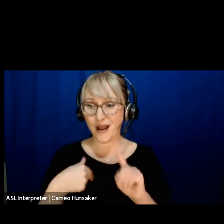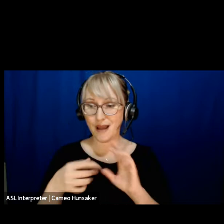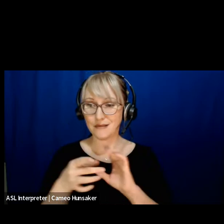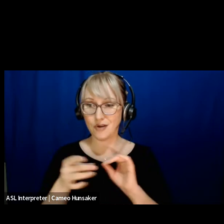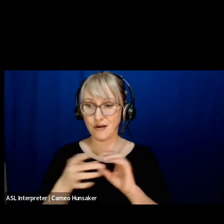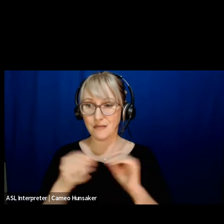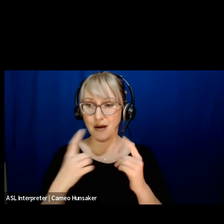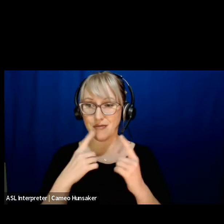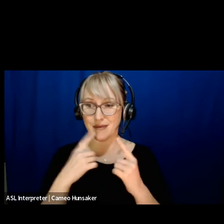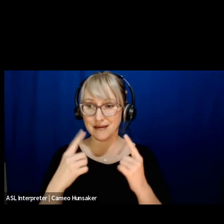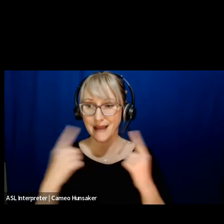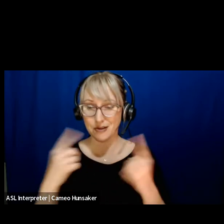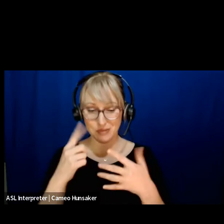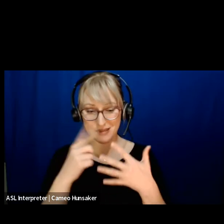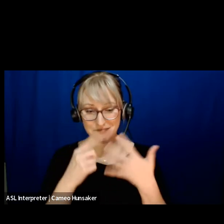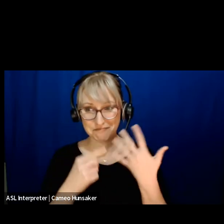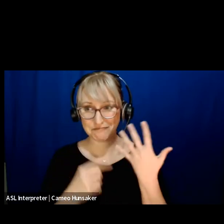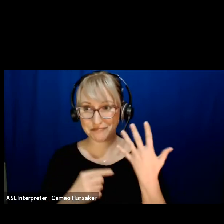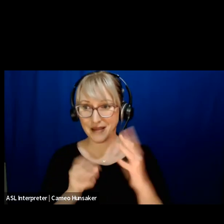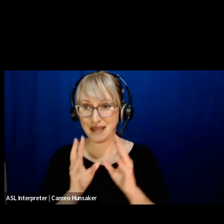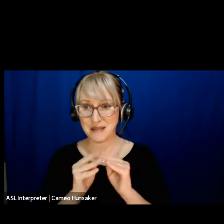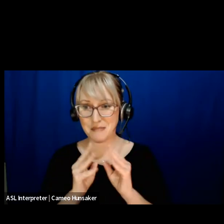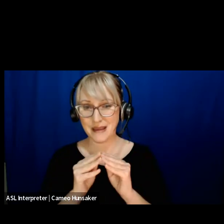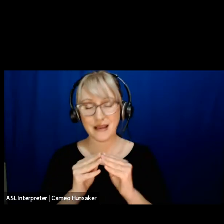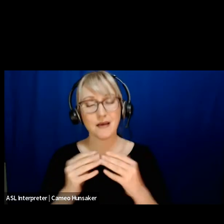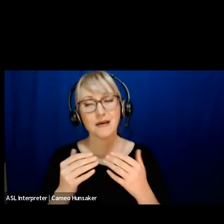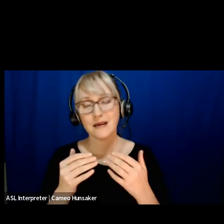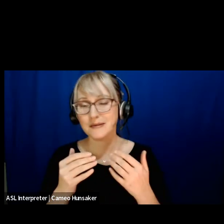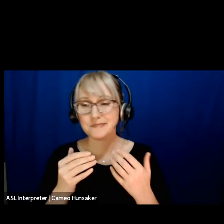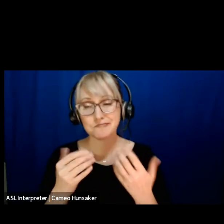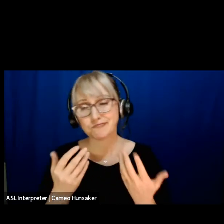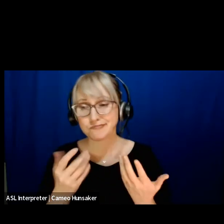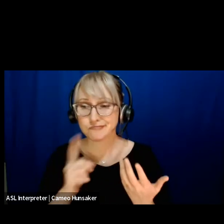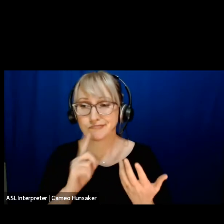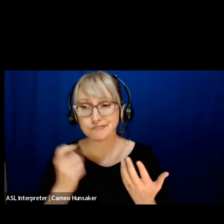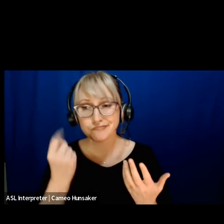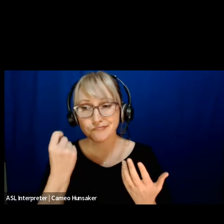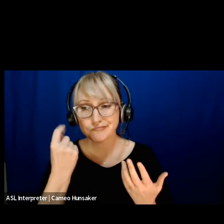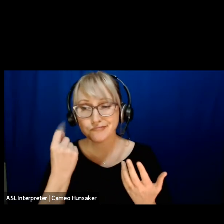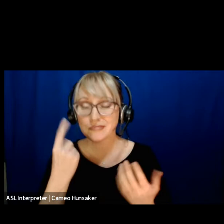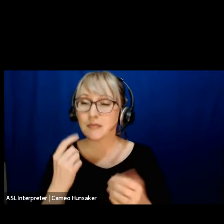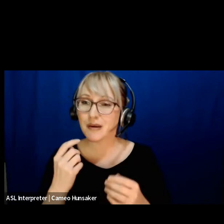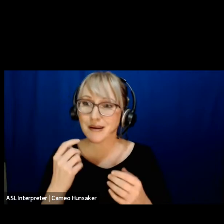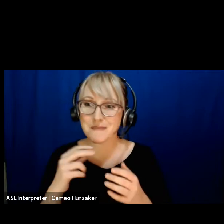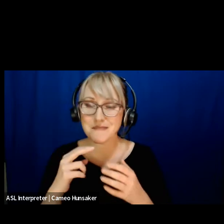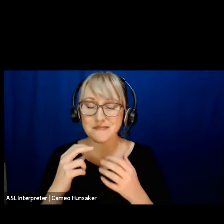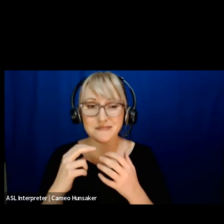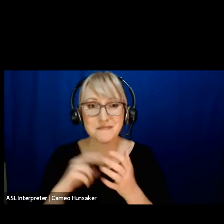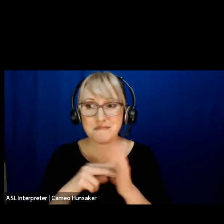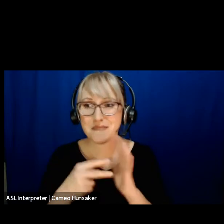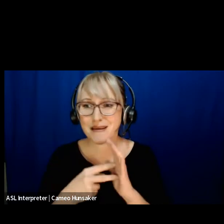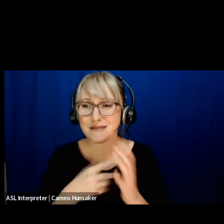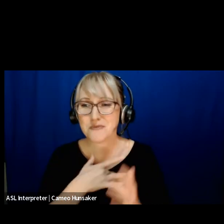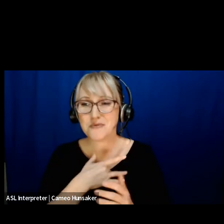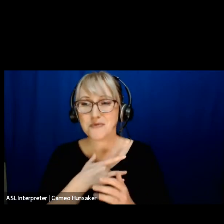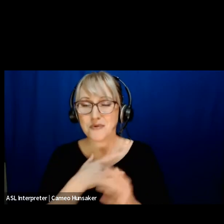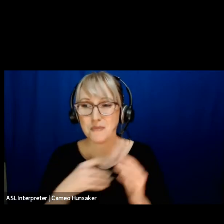meeting, it's just means so much more when they actually see a person come. So that was a